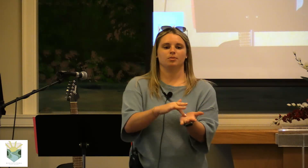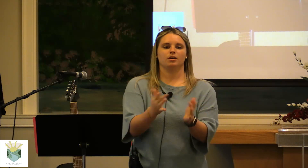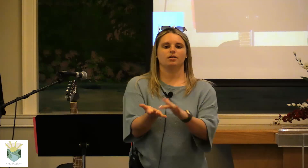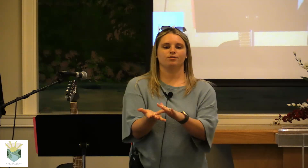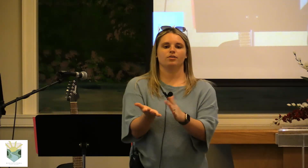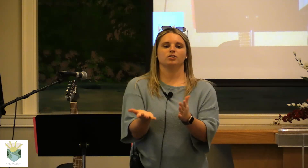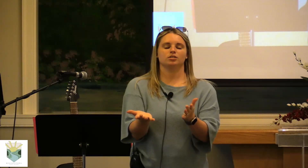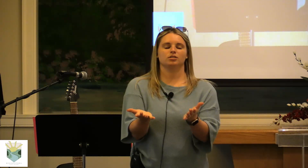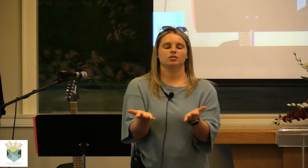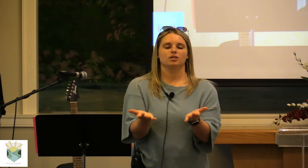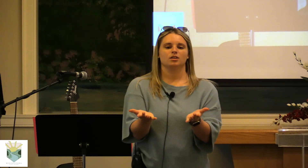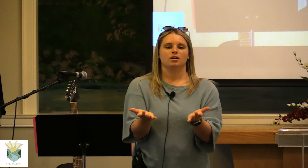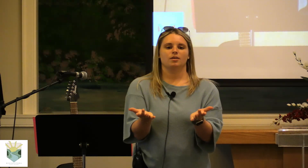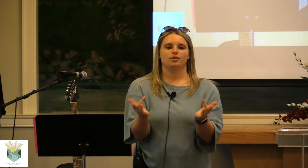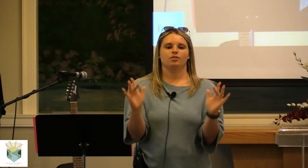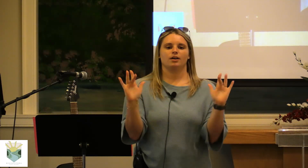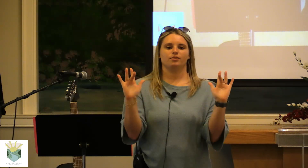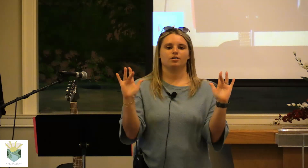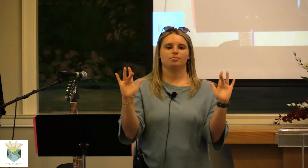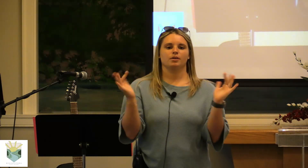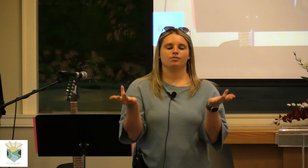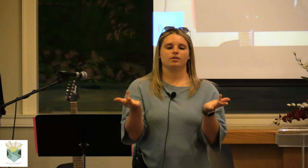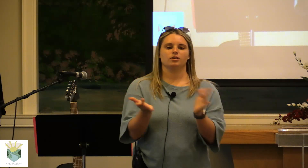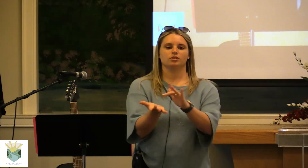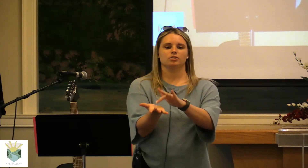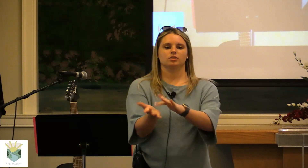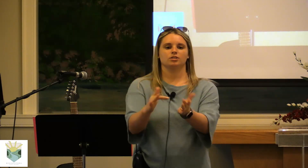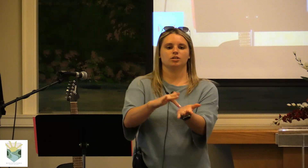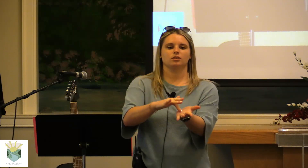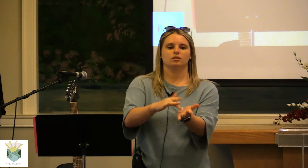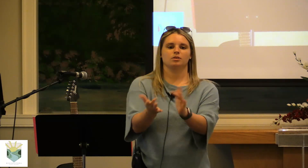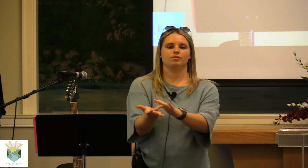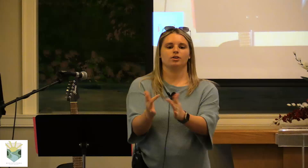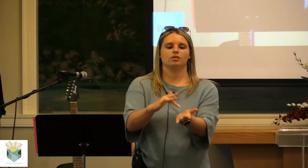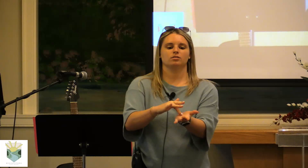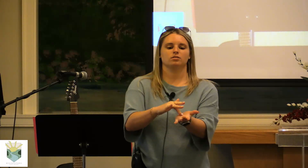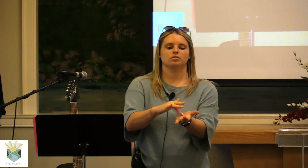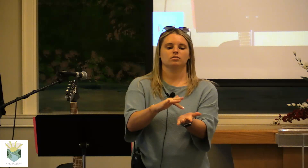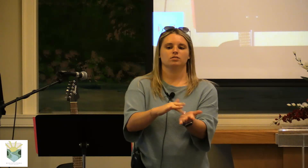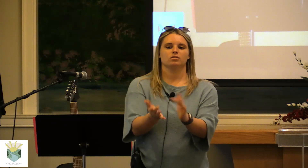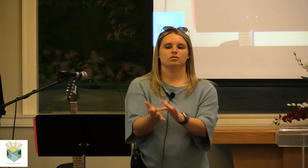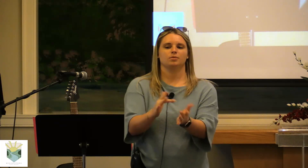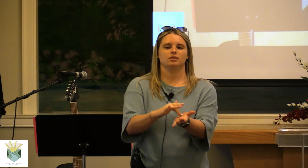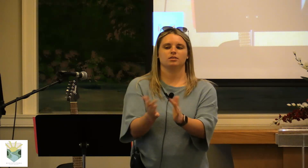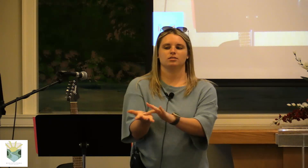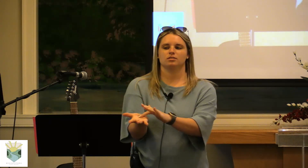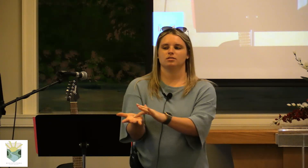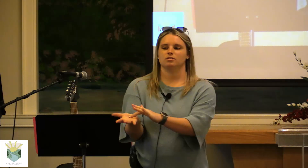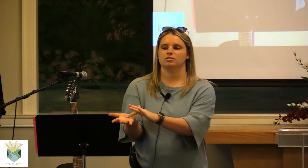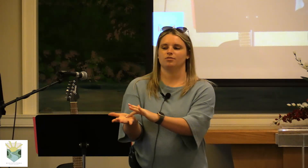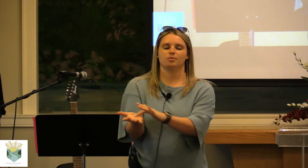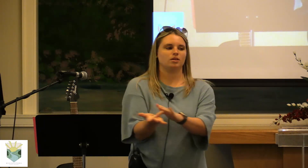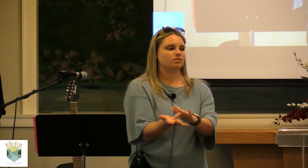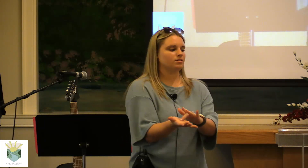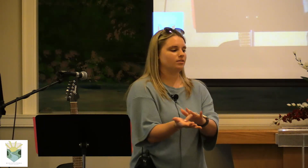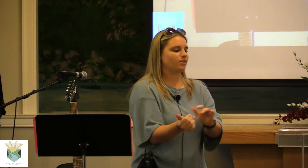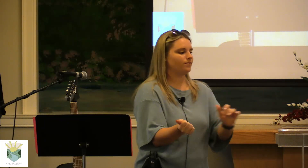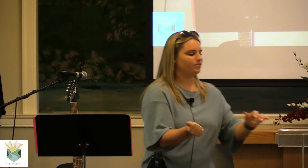hand first, and then you'll have like your middle fingers touching the middle of your hands. Does that make sense? Yes. Everybody? Okay.